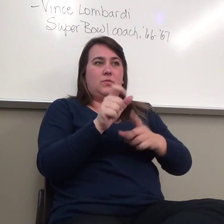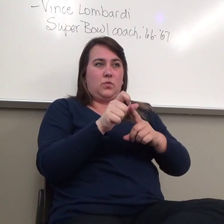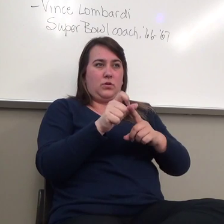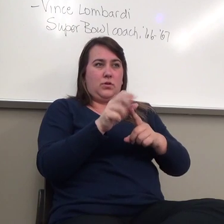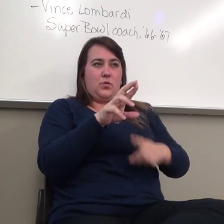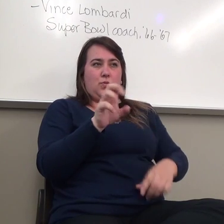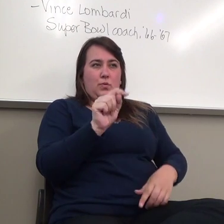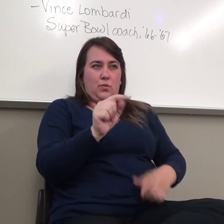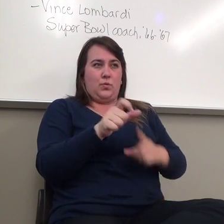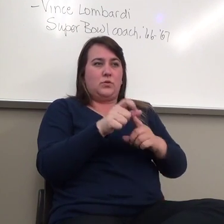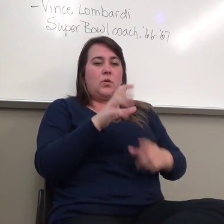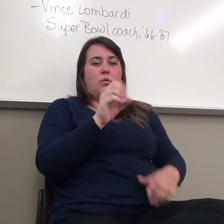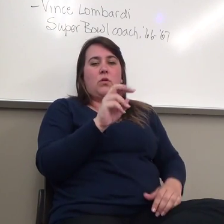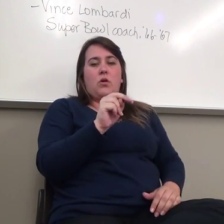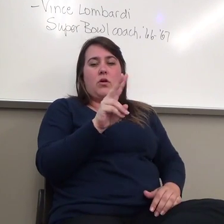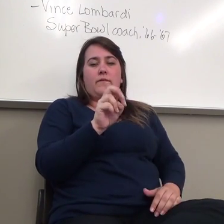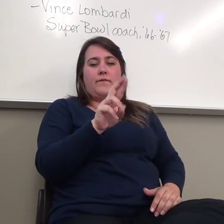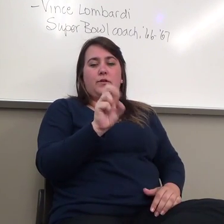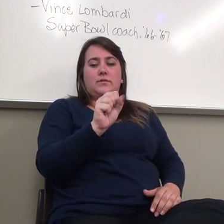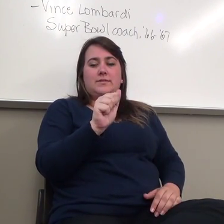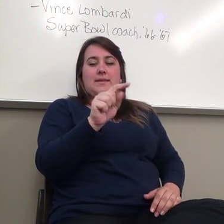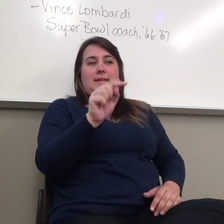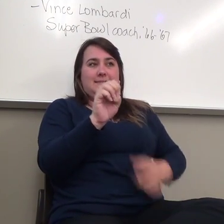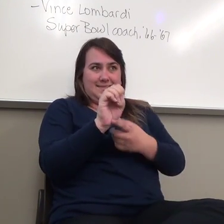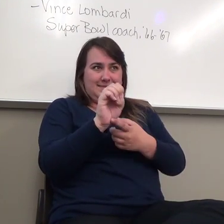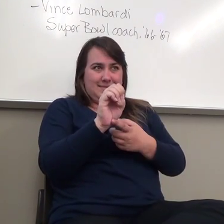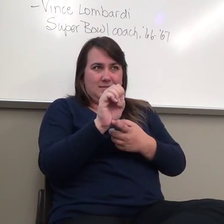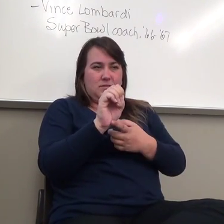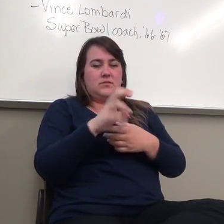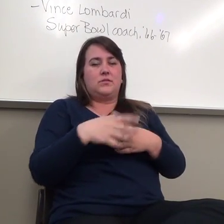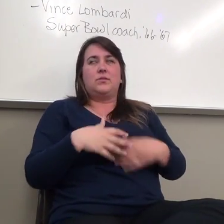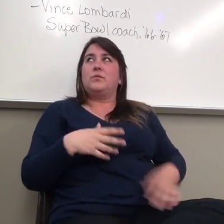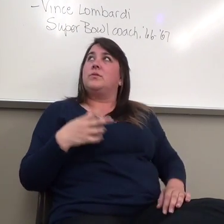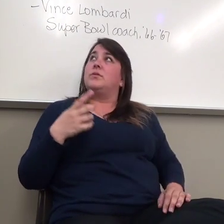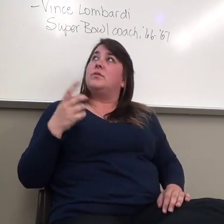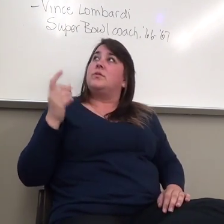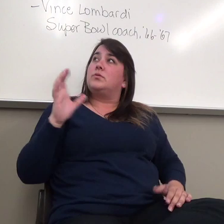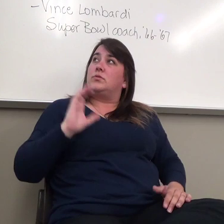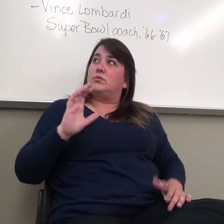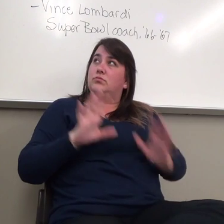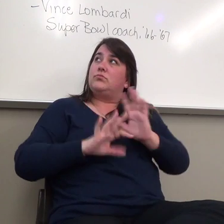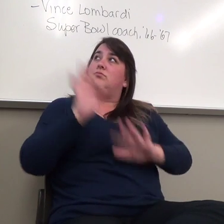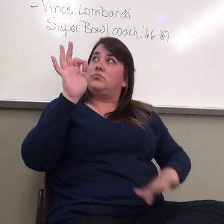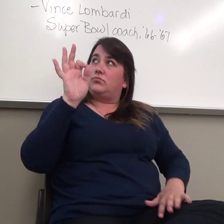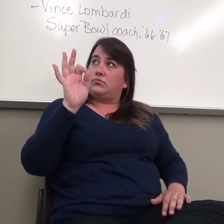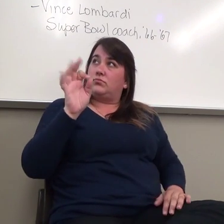conversate, right? Okay, so let's look that up. Now this is kind of an interesting one.